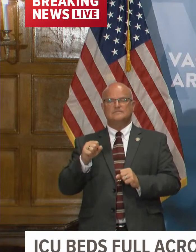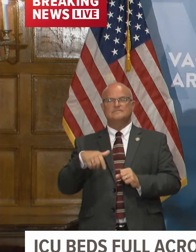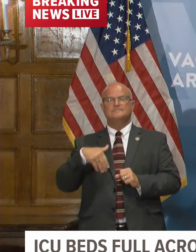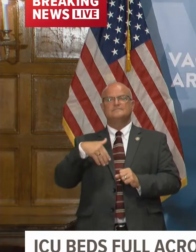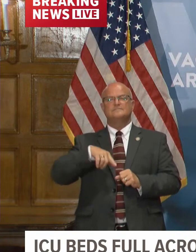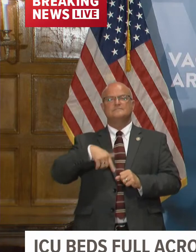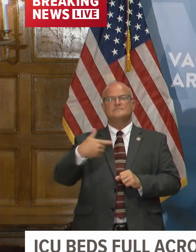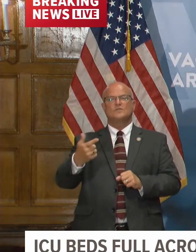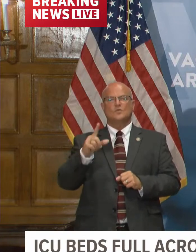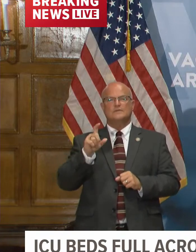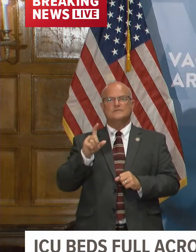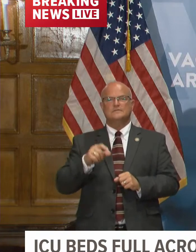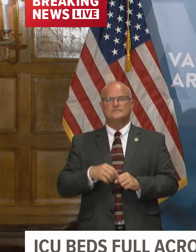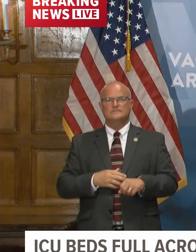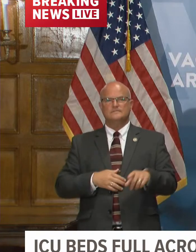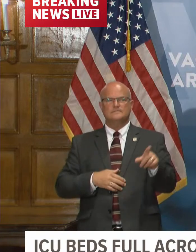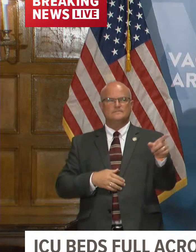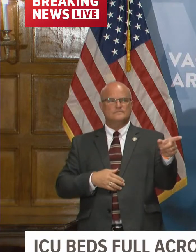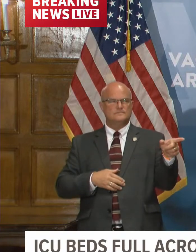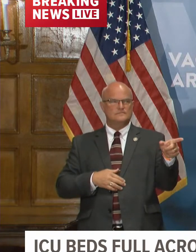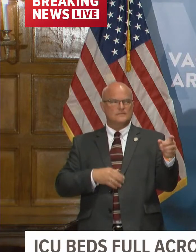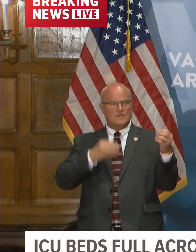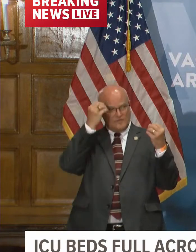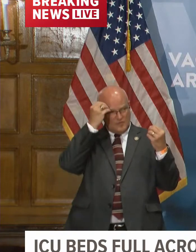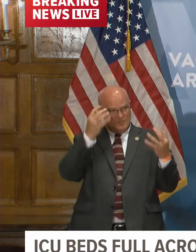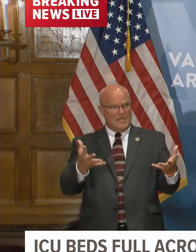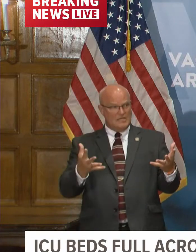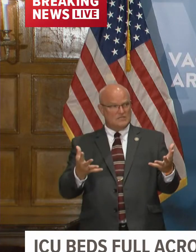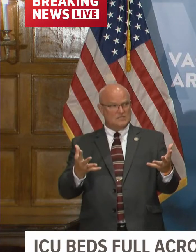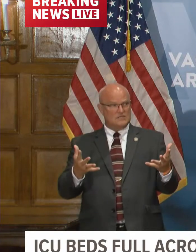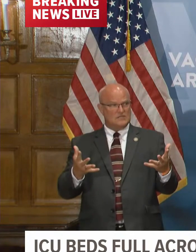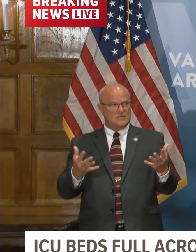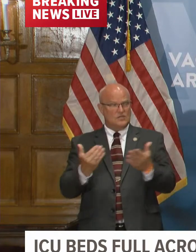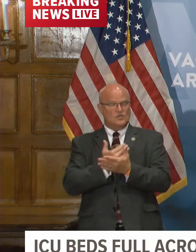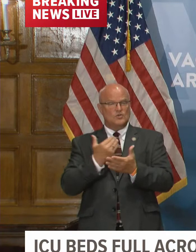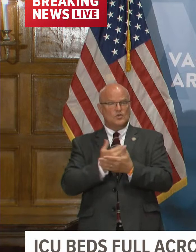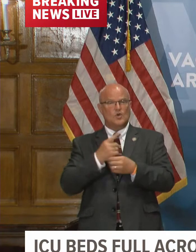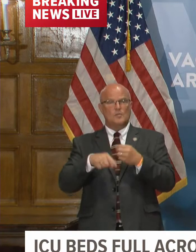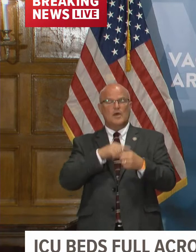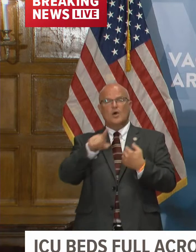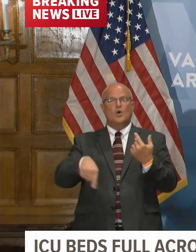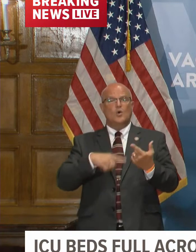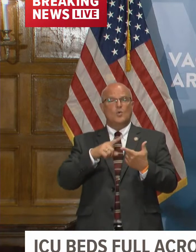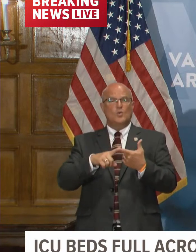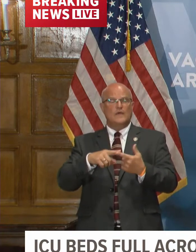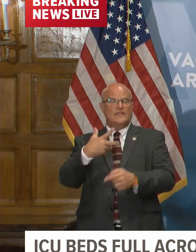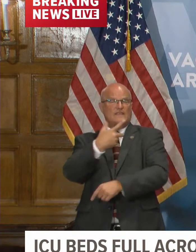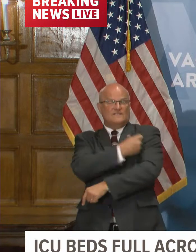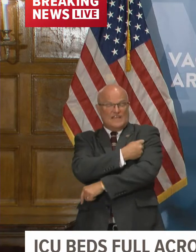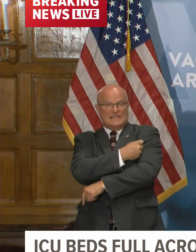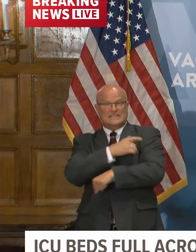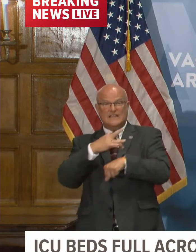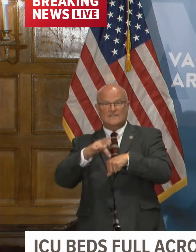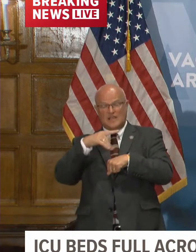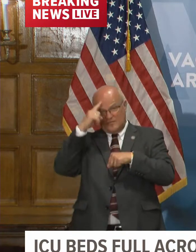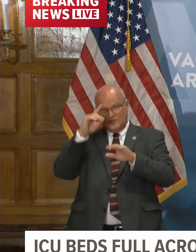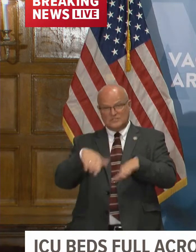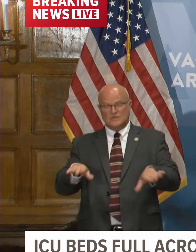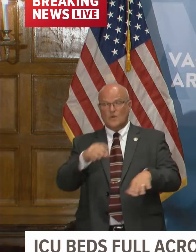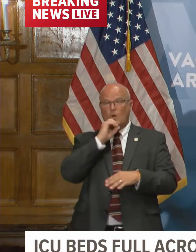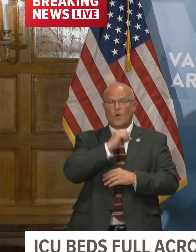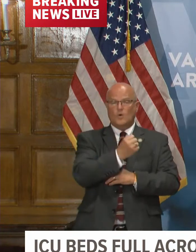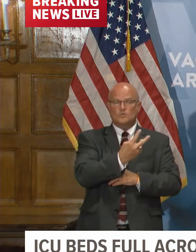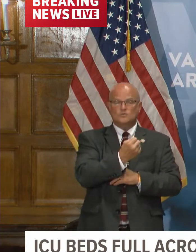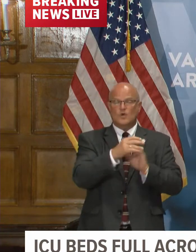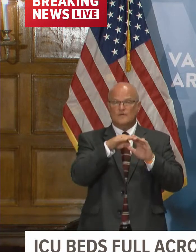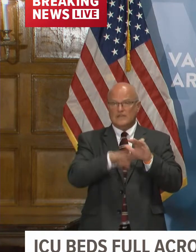question. Sir, do you have any information, anything new on when the vaccine might be available for children 12 and